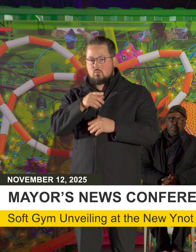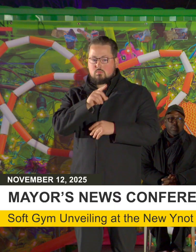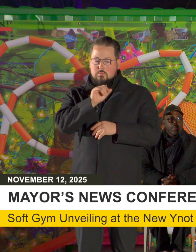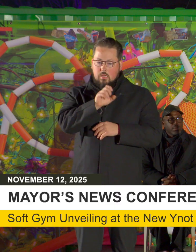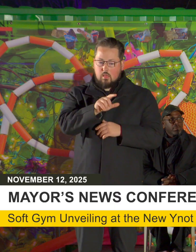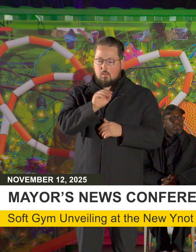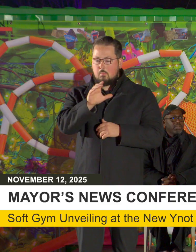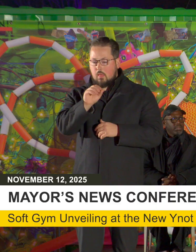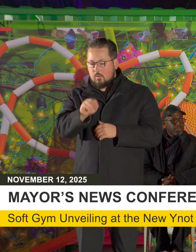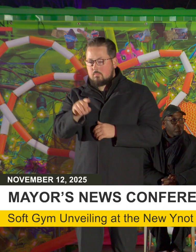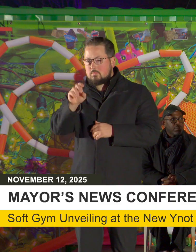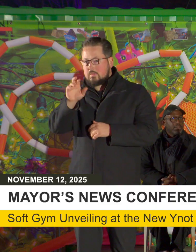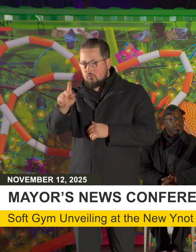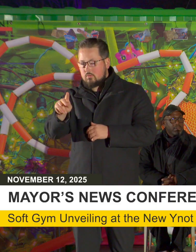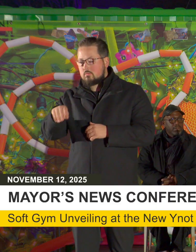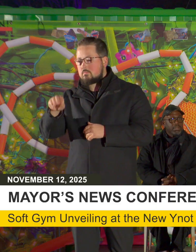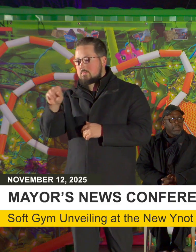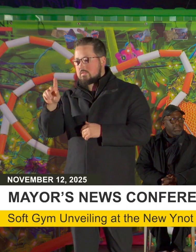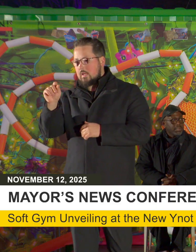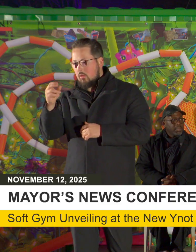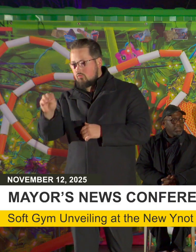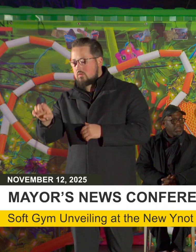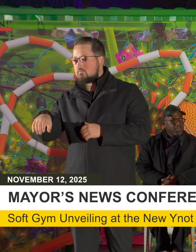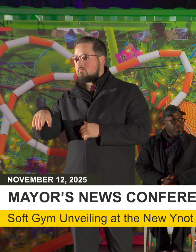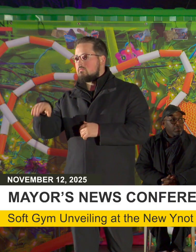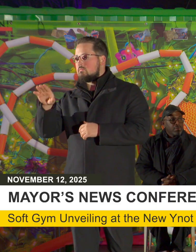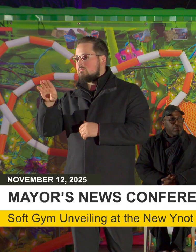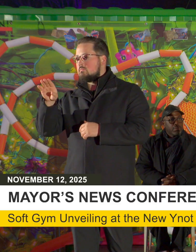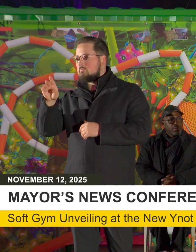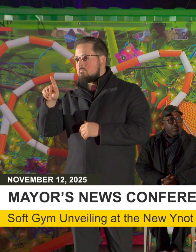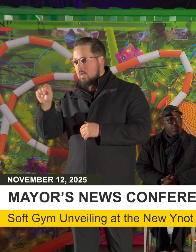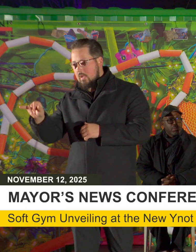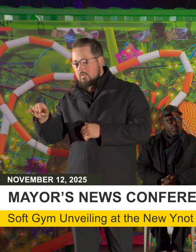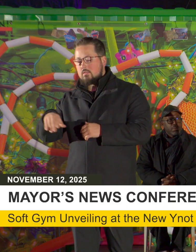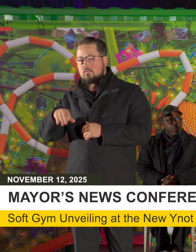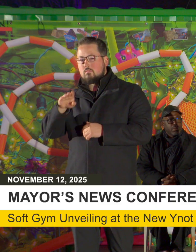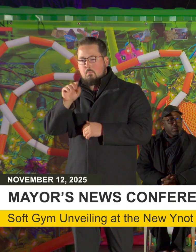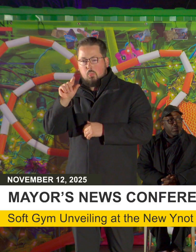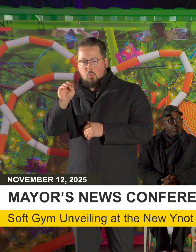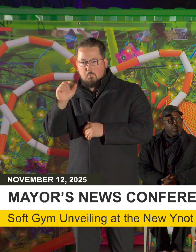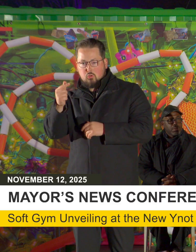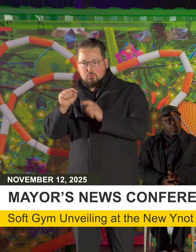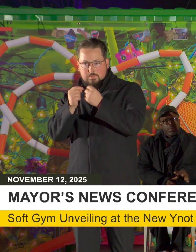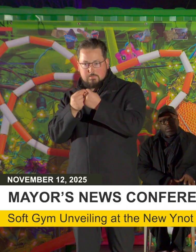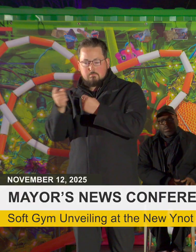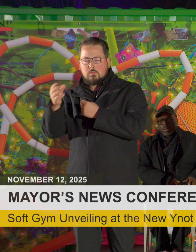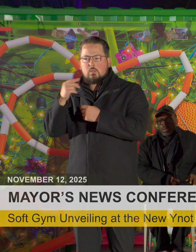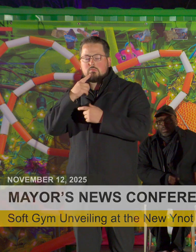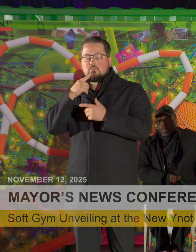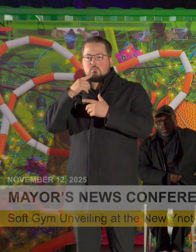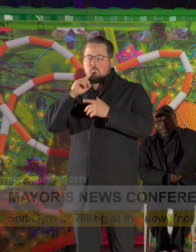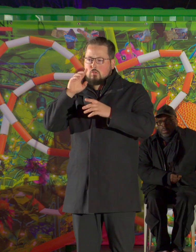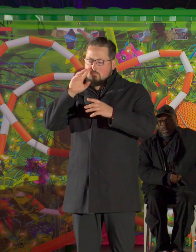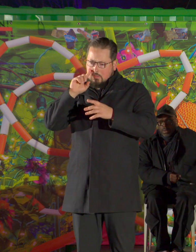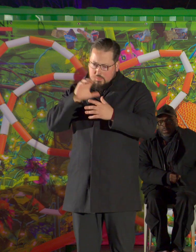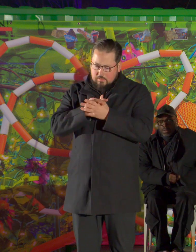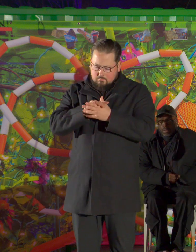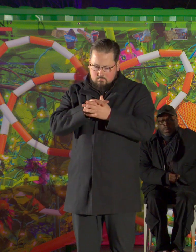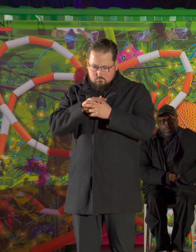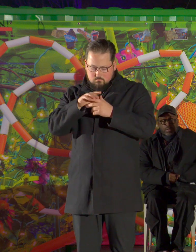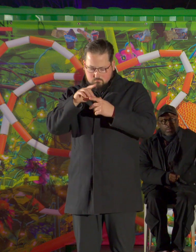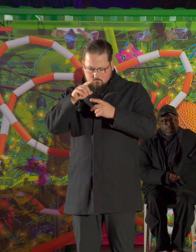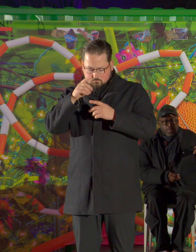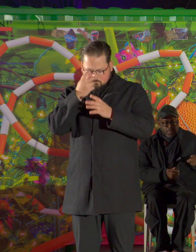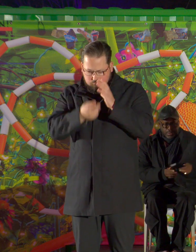Dirk, Miss Catherine and Miss Patty and Bloomberg team for believing in Baltimore's creative energy. Baltimore's